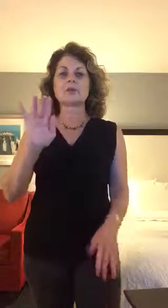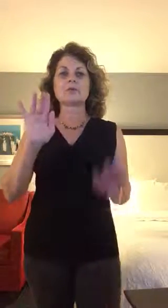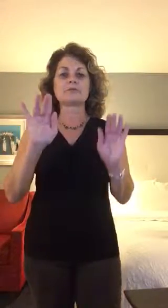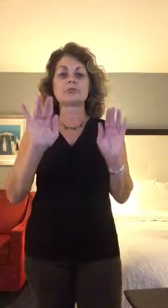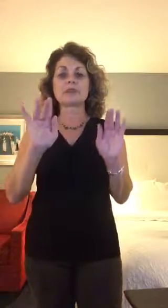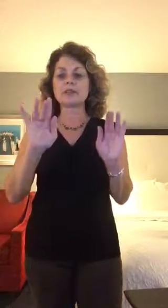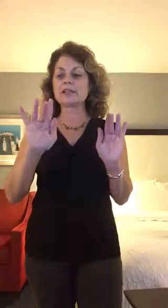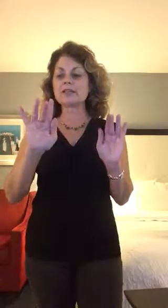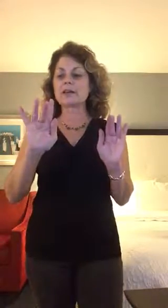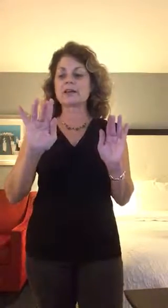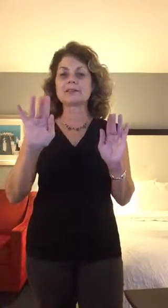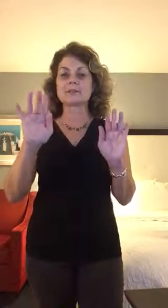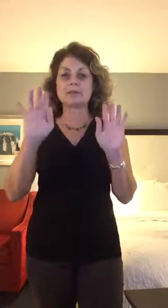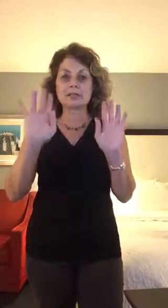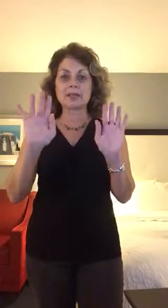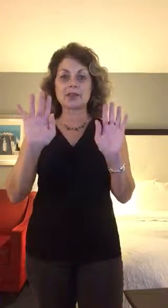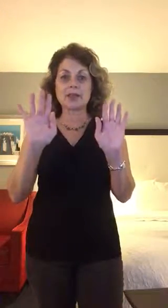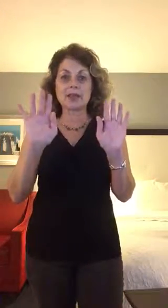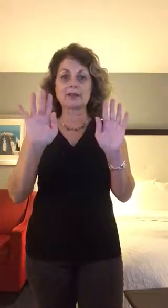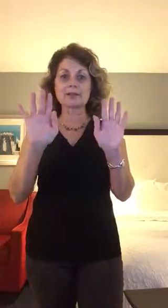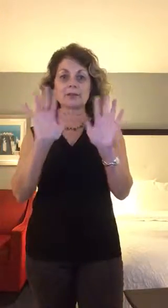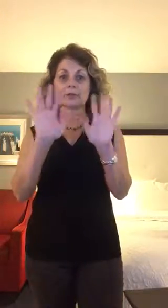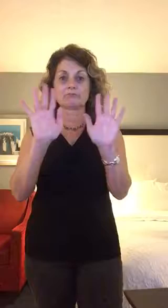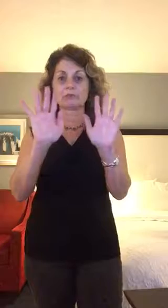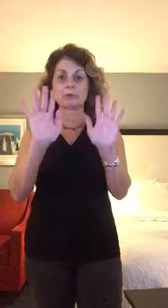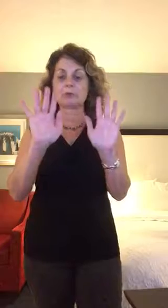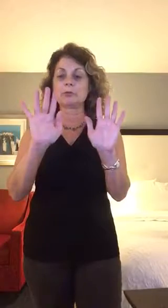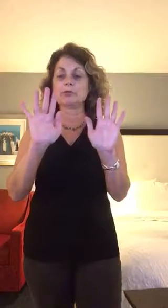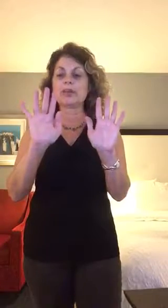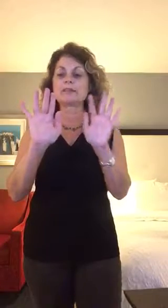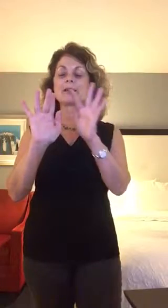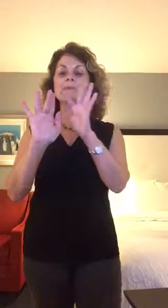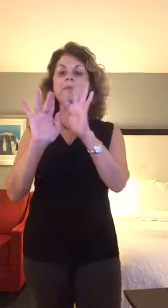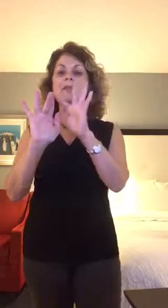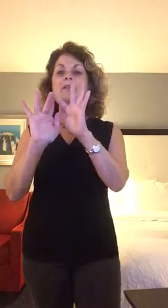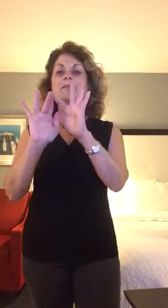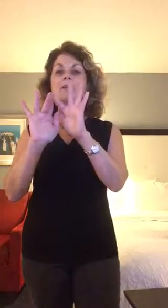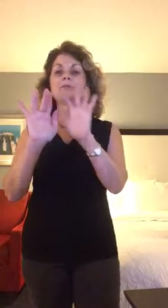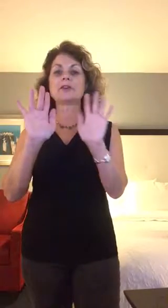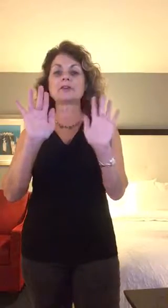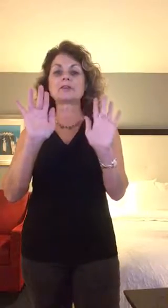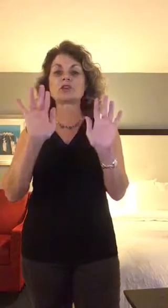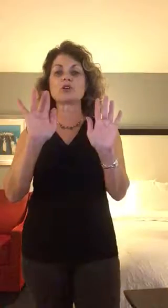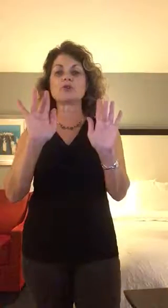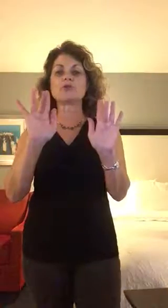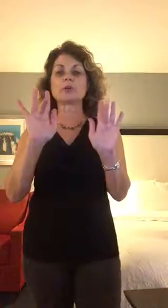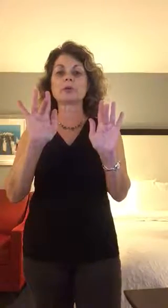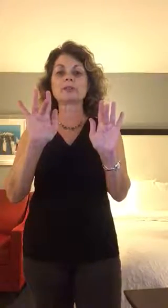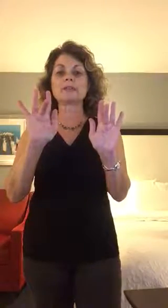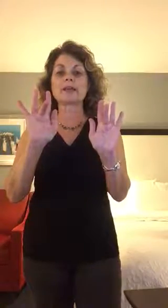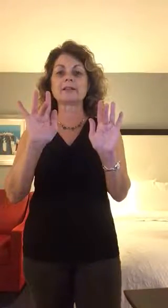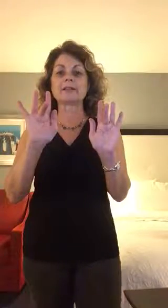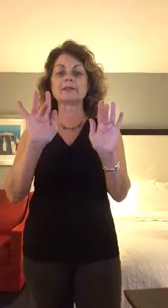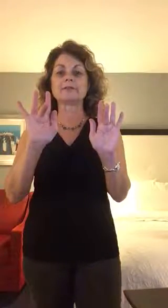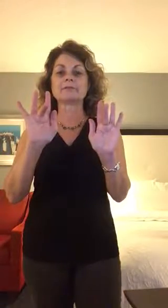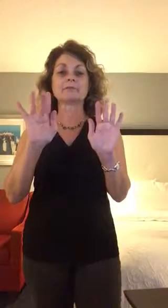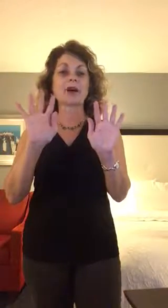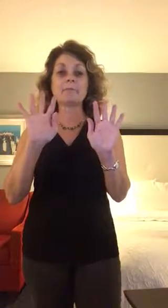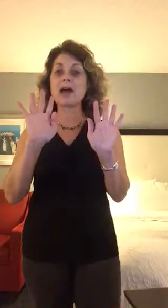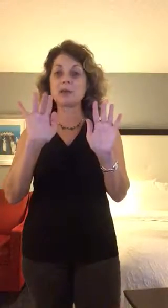So for feeling signs, we're going to take our hands. I want everybody to put their hands up. The middle finger is going to go forward slightly. Not back,